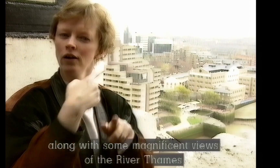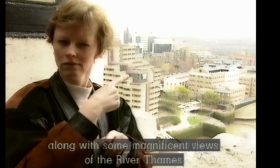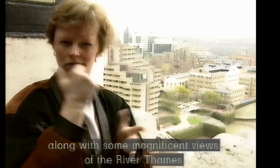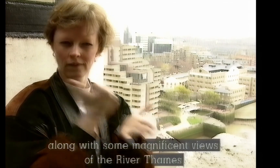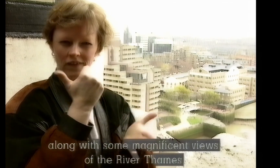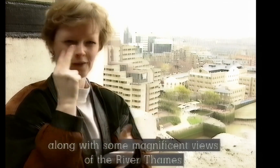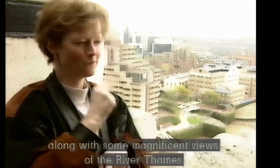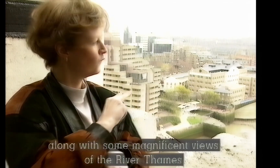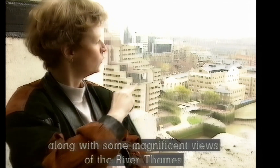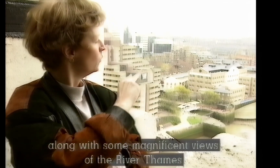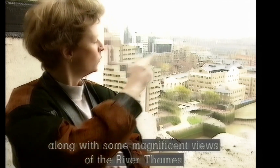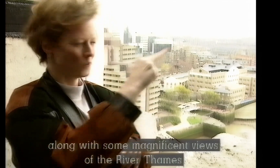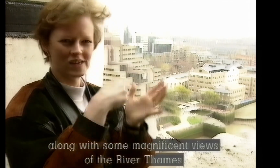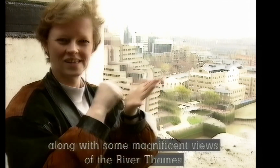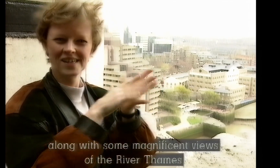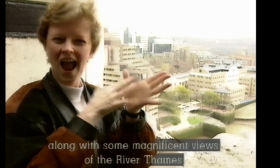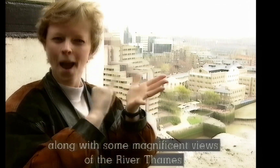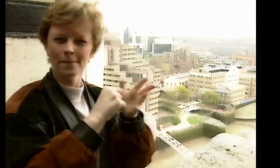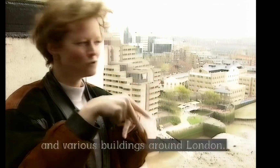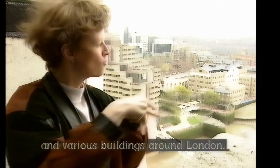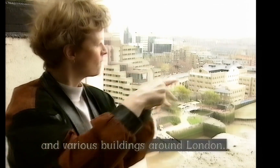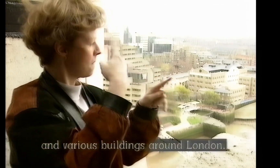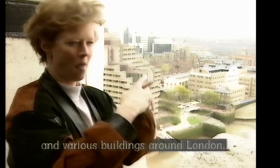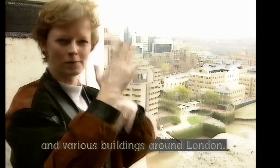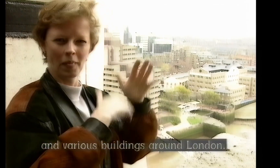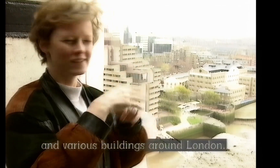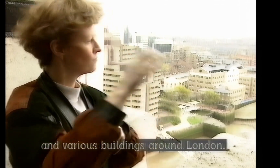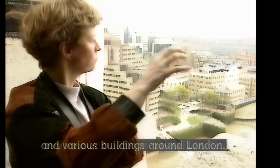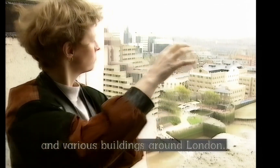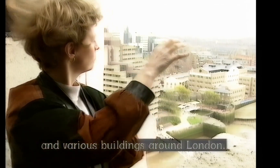magnificent views of the River Thames and various buildings around London.